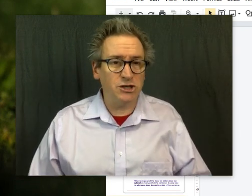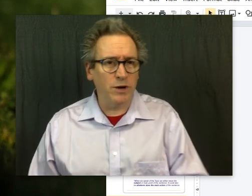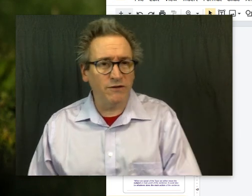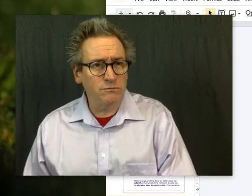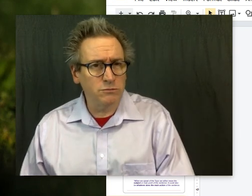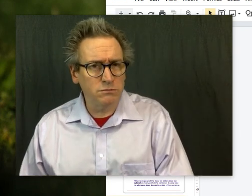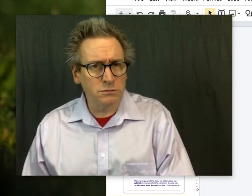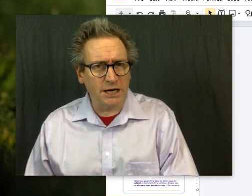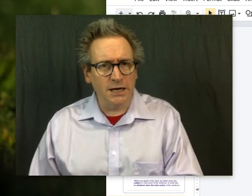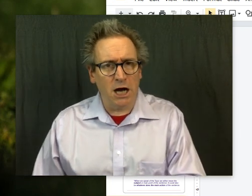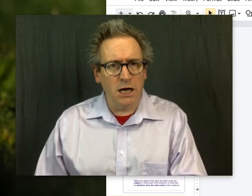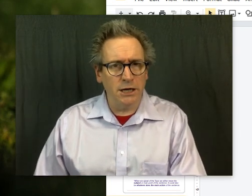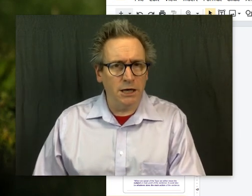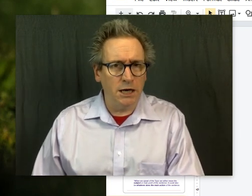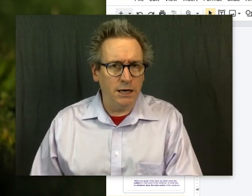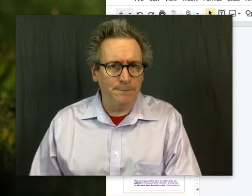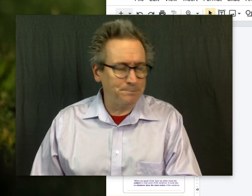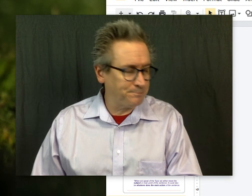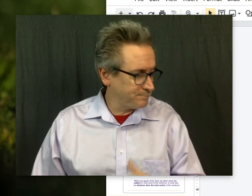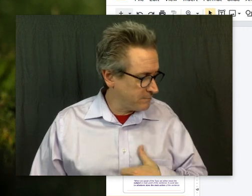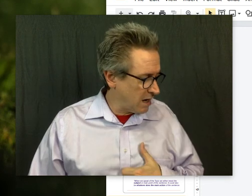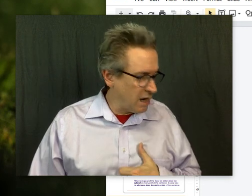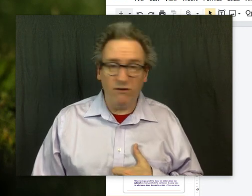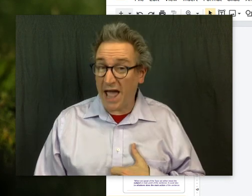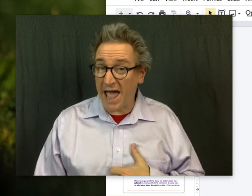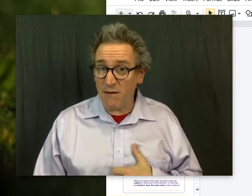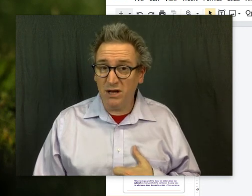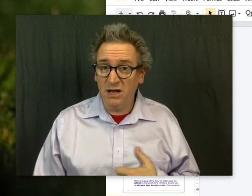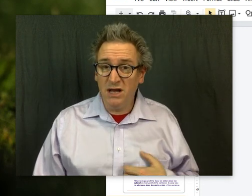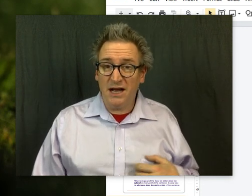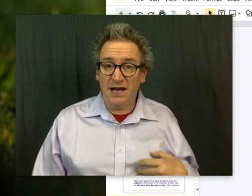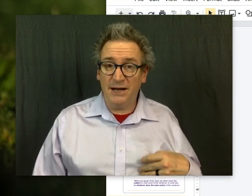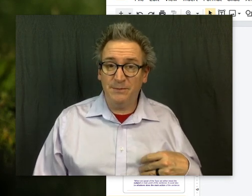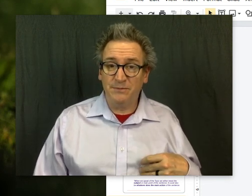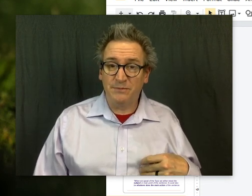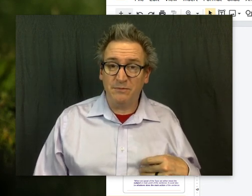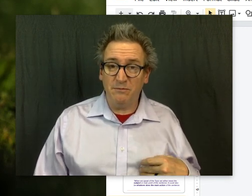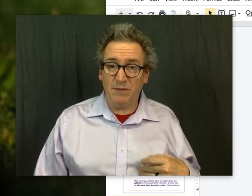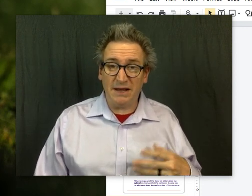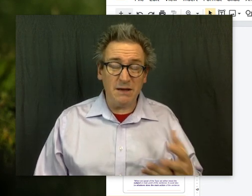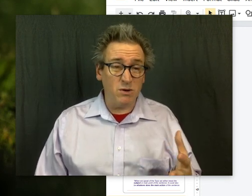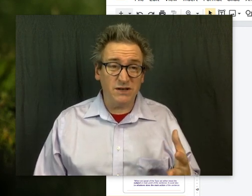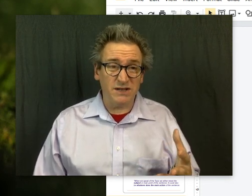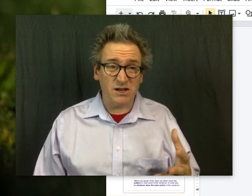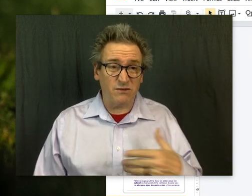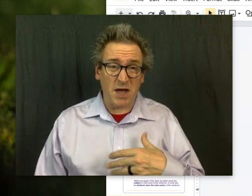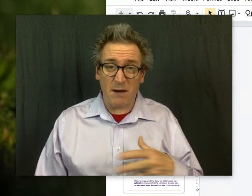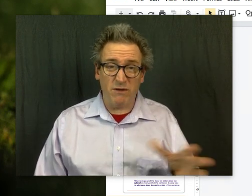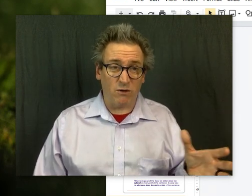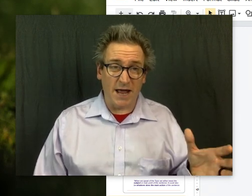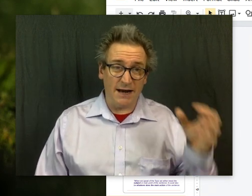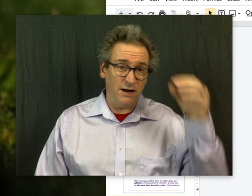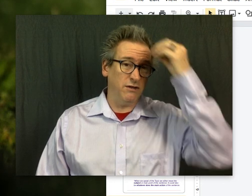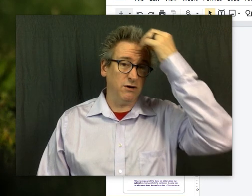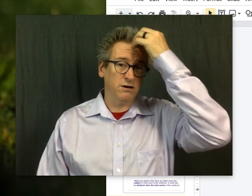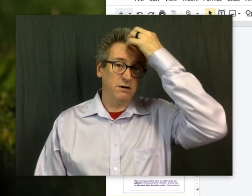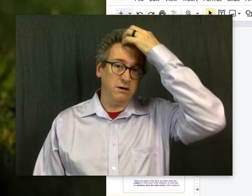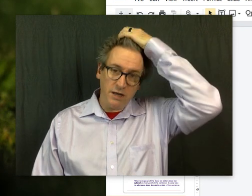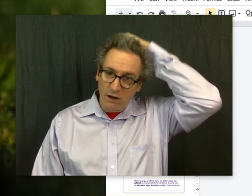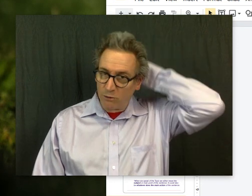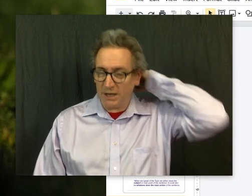It's a good way of checking on vocab. But I think most of this other vocab we've already had in